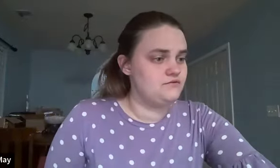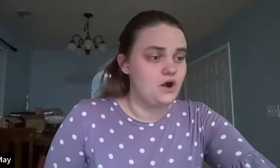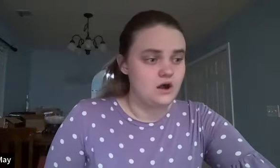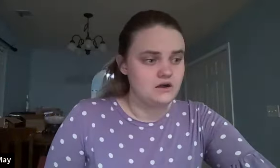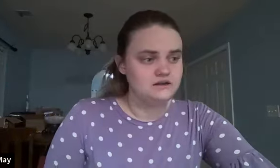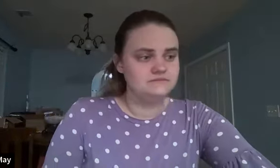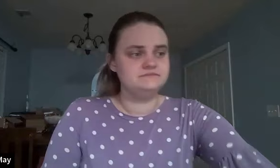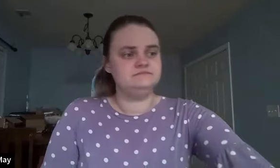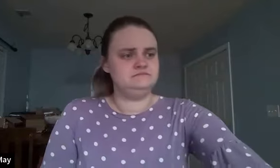Frog,